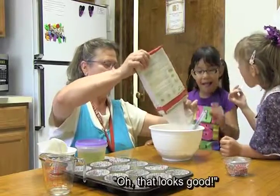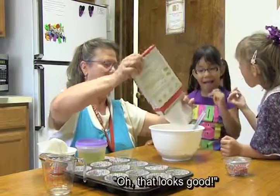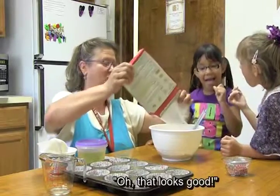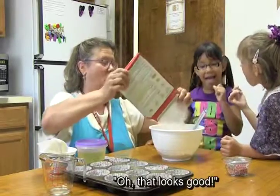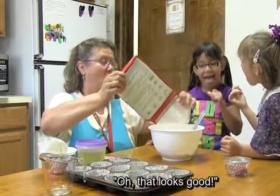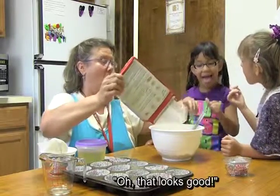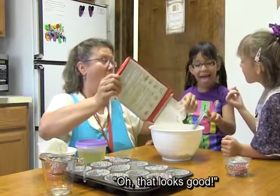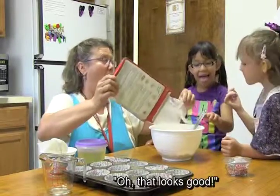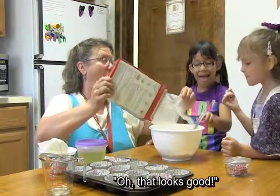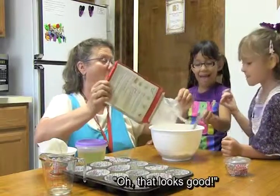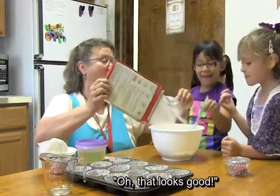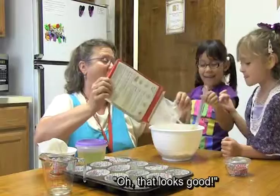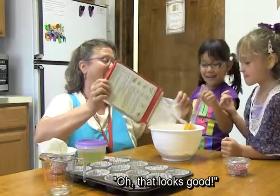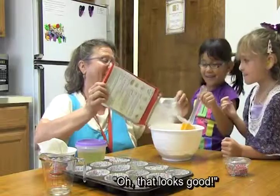Ooh, that looks good.